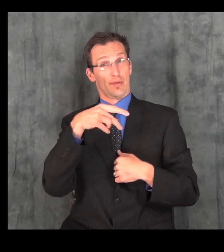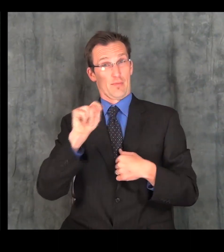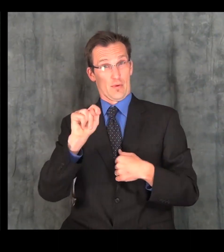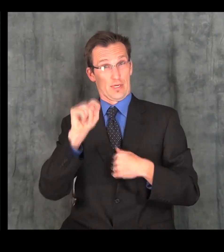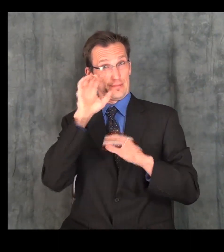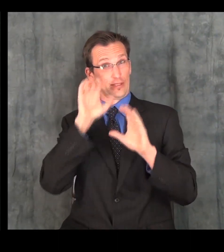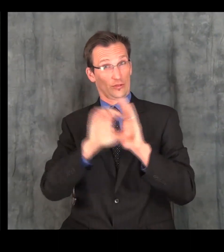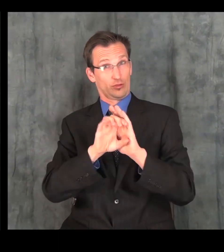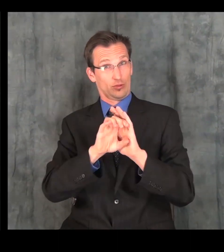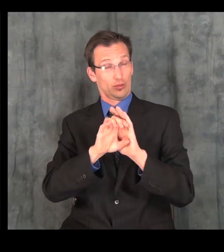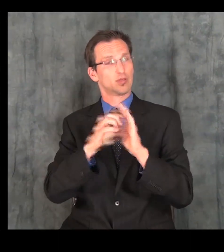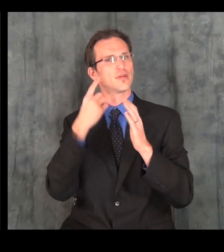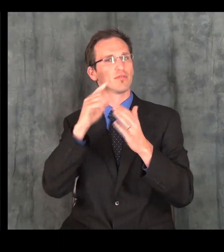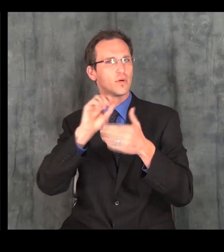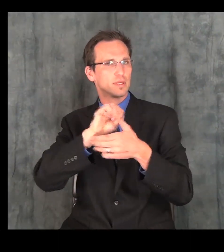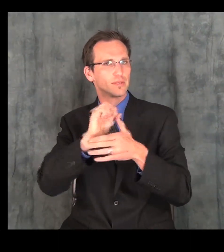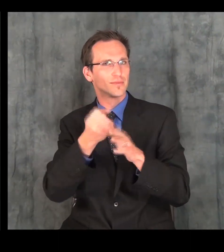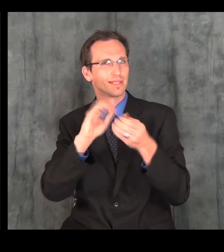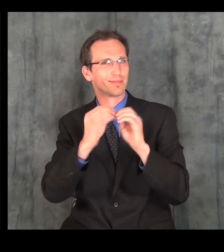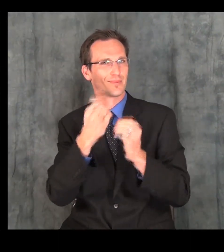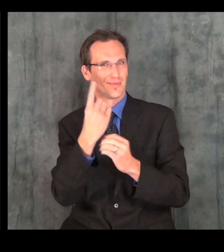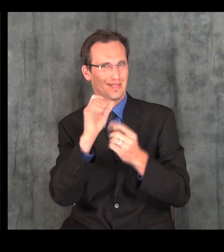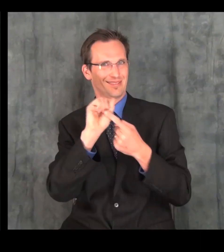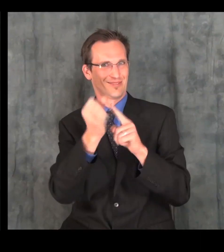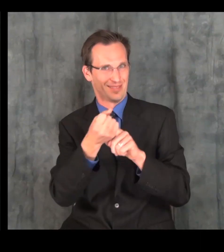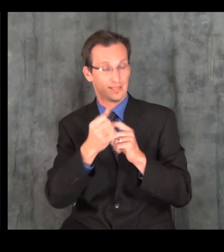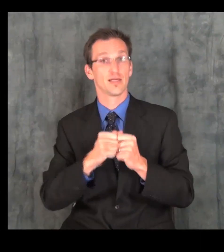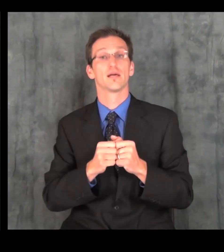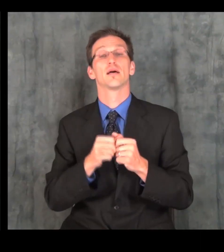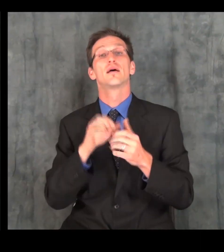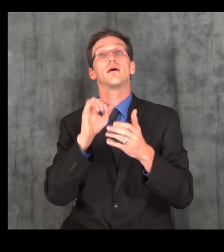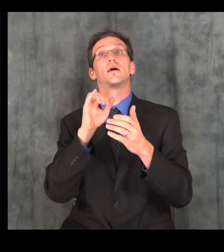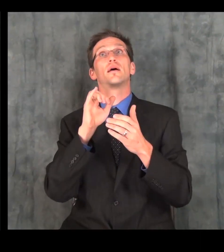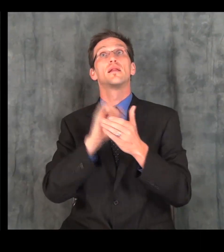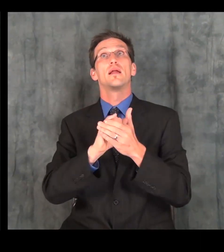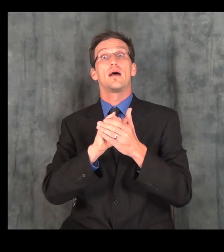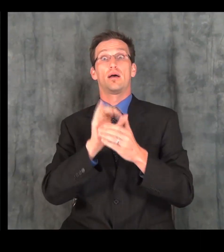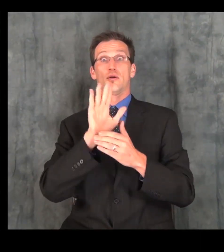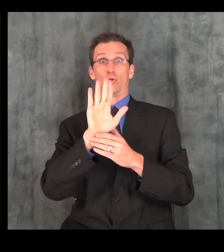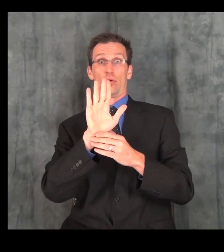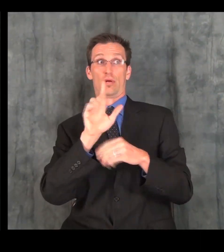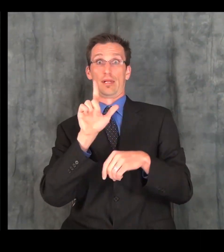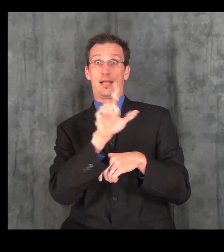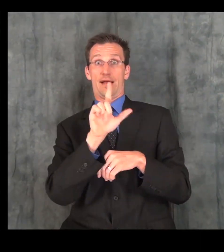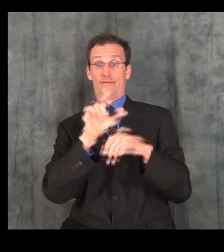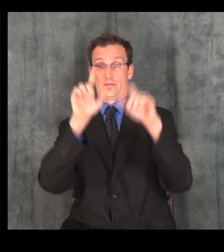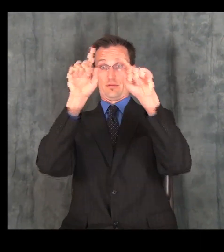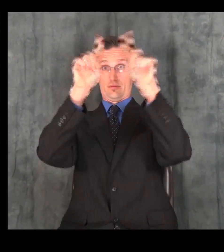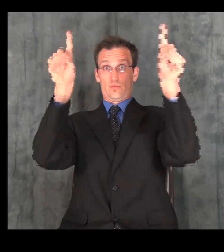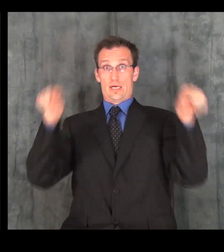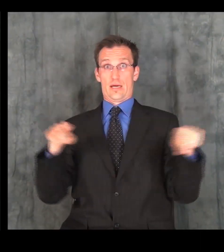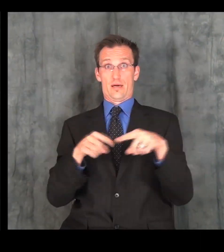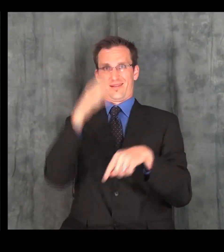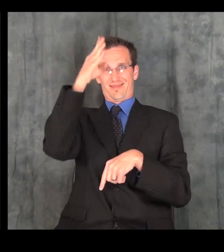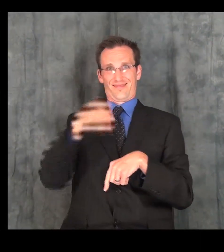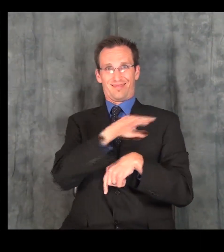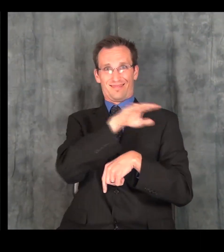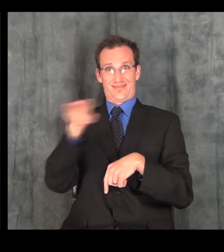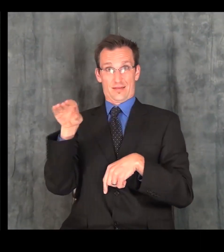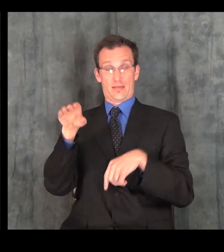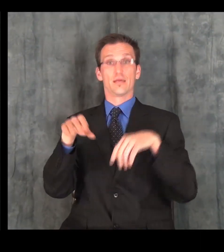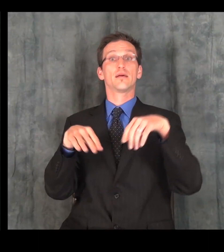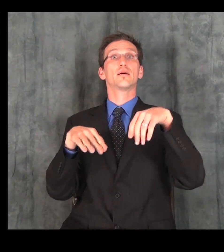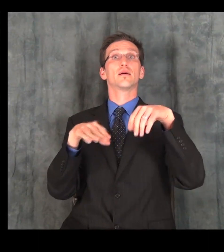1, in the square on your left-hand side, when you're looking at the screen, you'll see in the